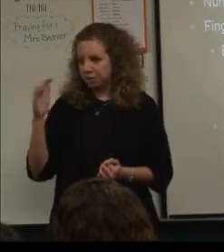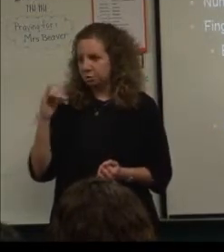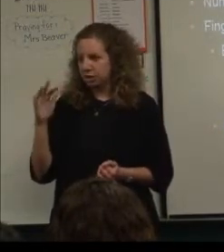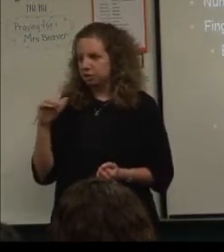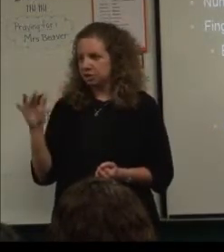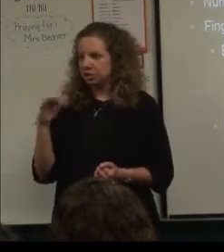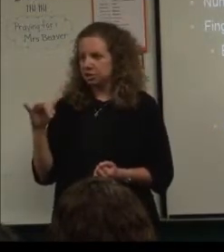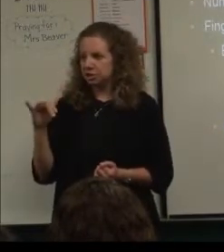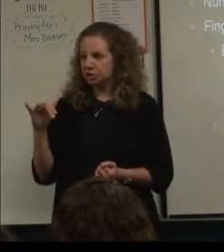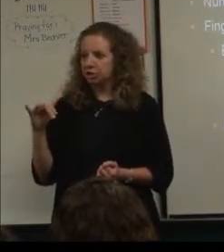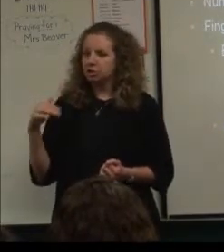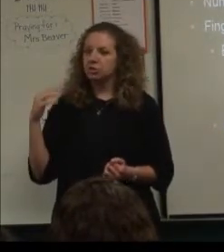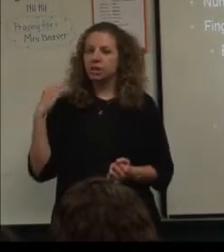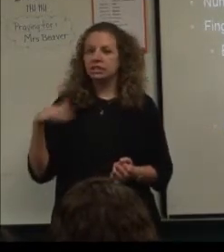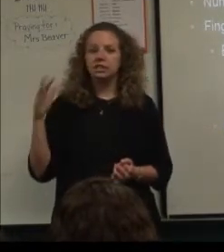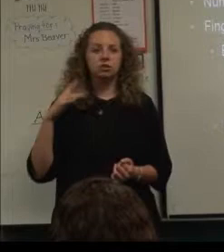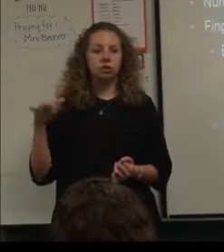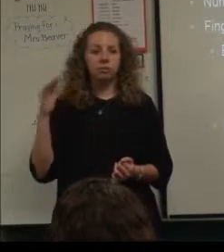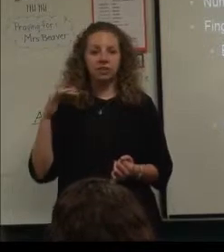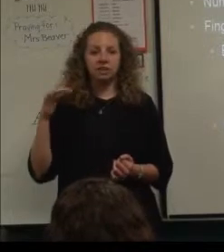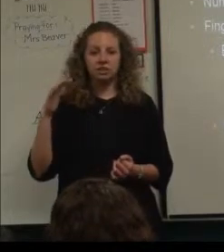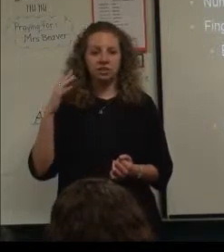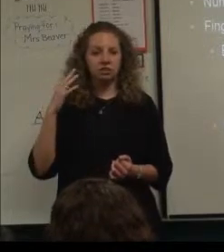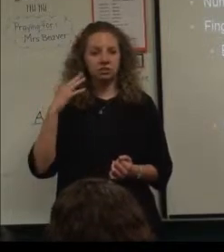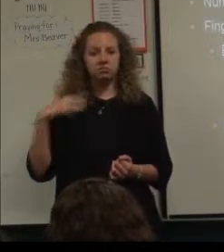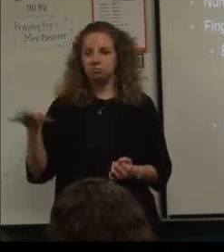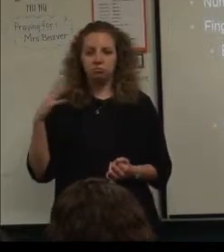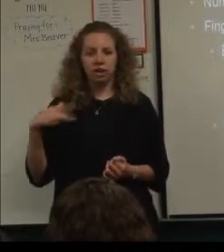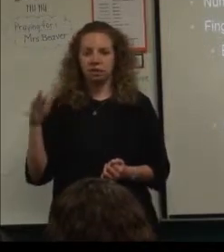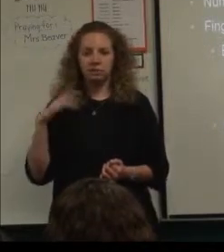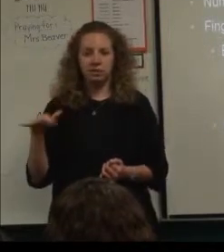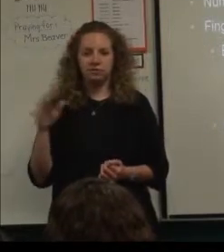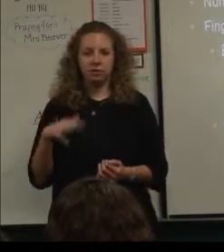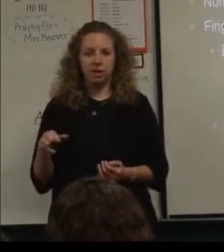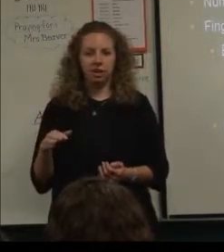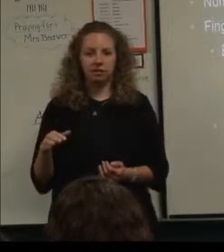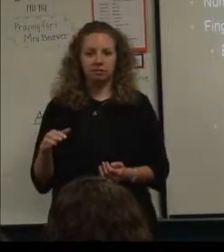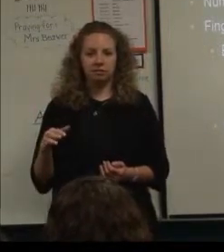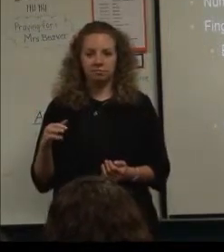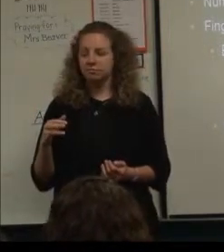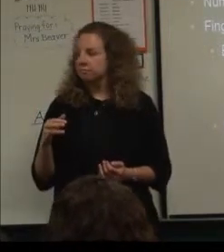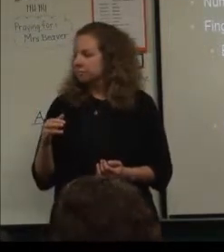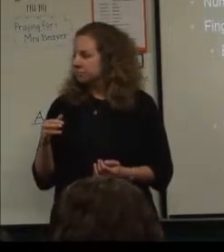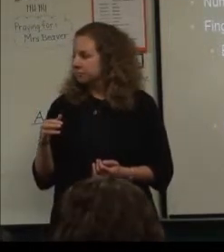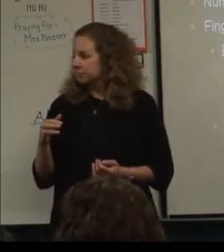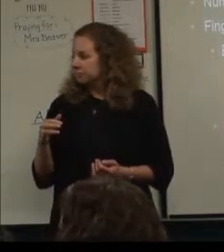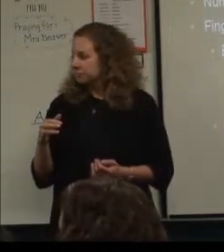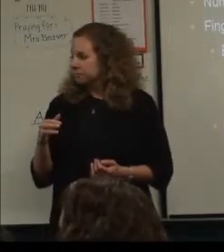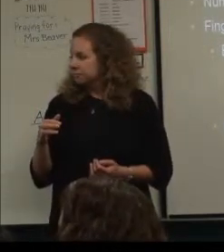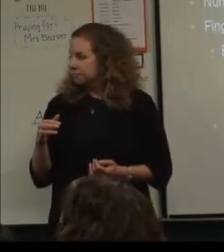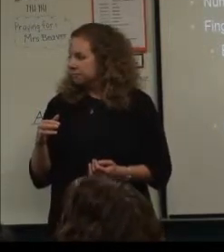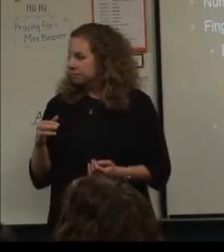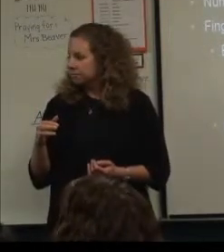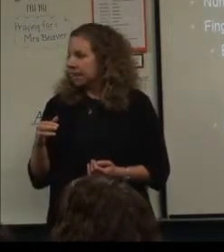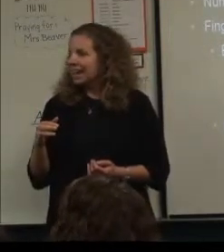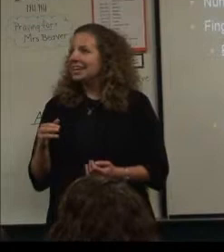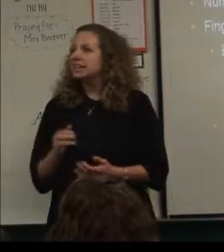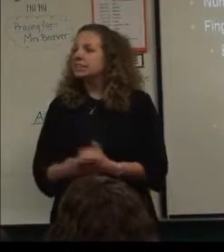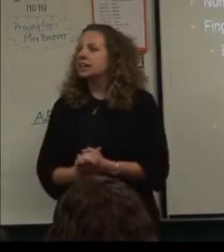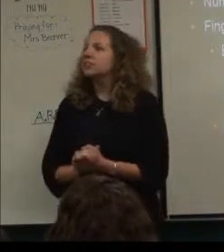you would understand this too. So that's the norm, that's just regular speed for spelling. So is it kind of like you're abbreviating the words? It is kind of